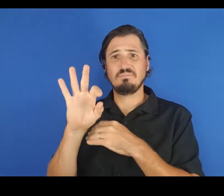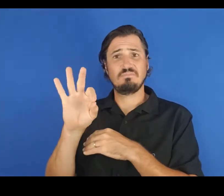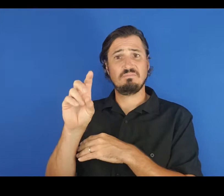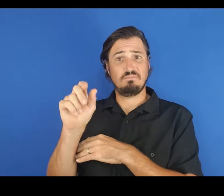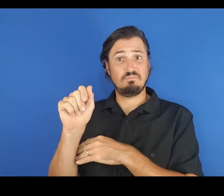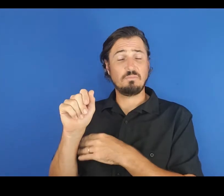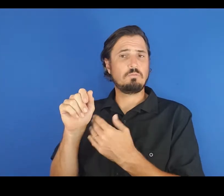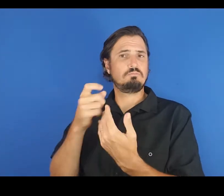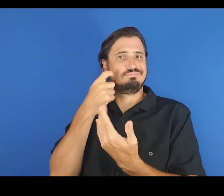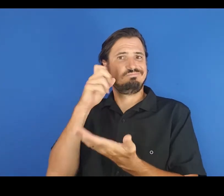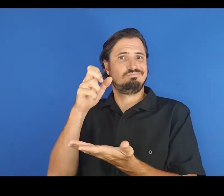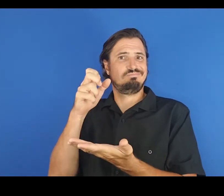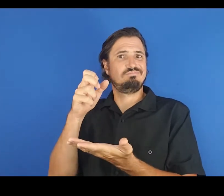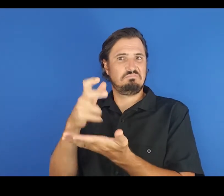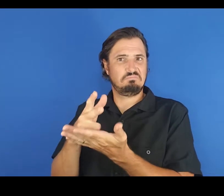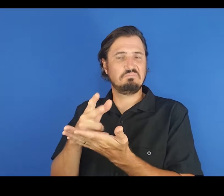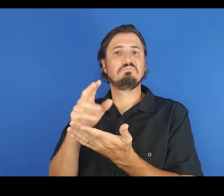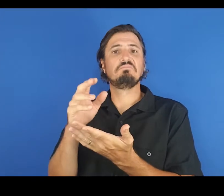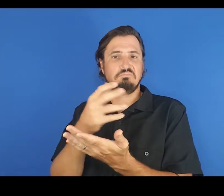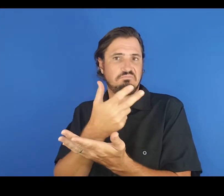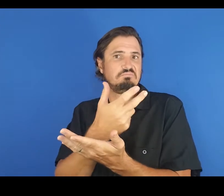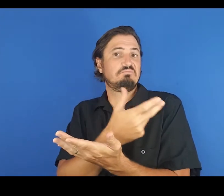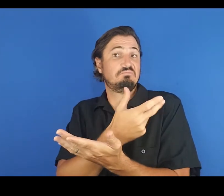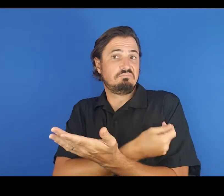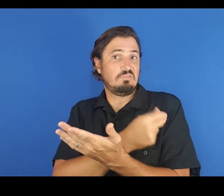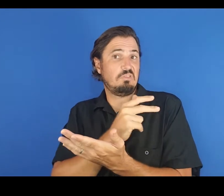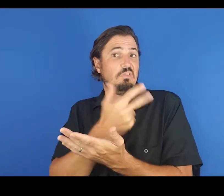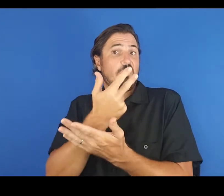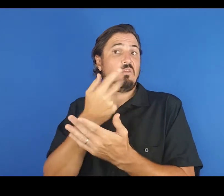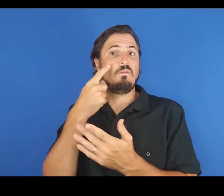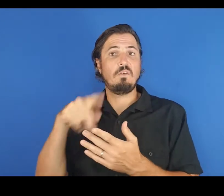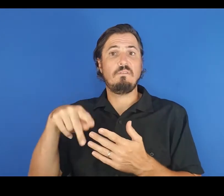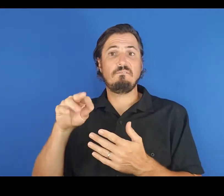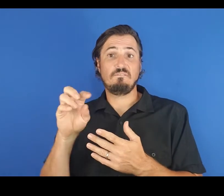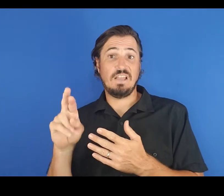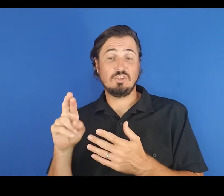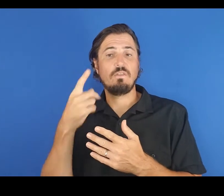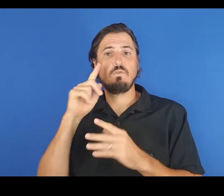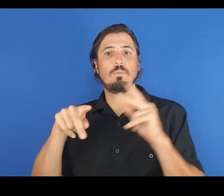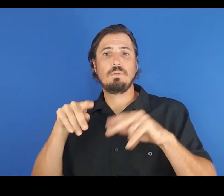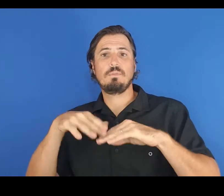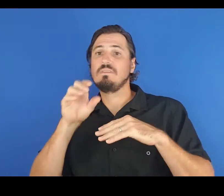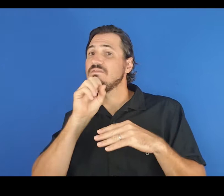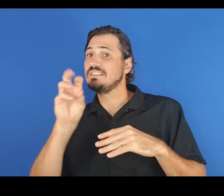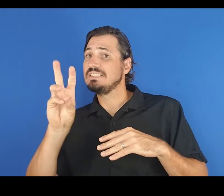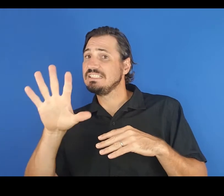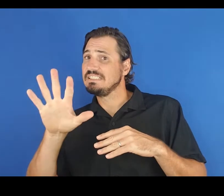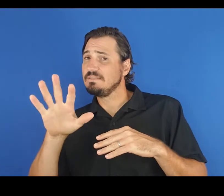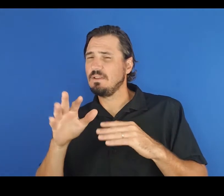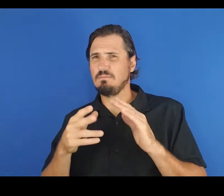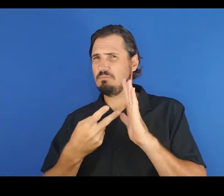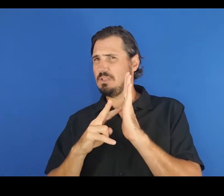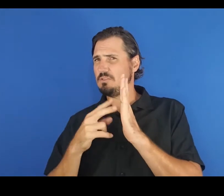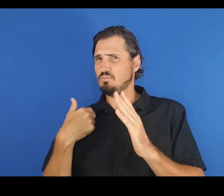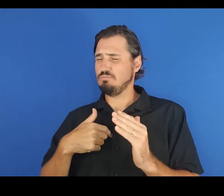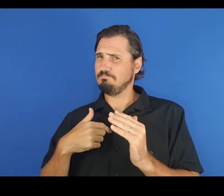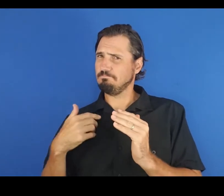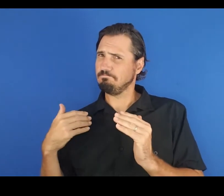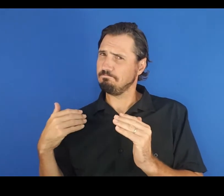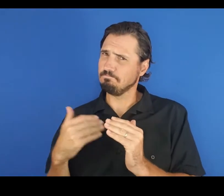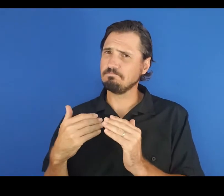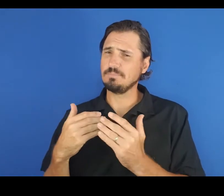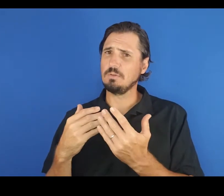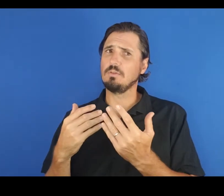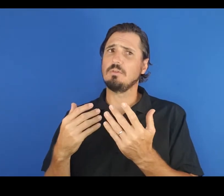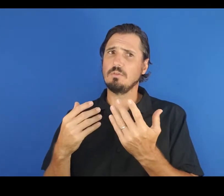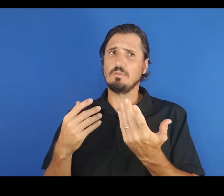FDA's authorization of booster shots of Pfizer vaccine for those 65 years of age and older brings us a step closer